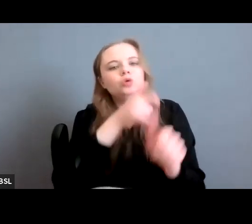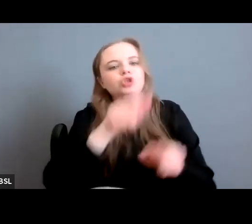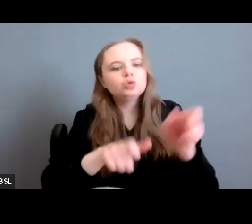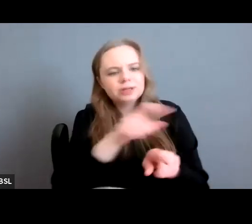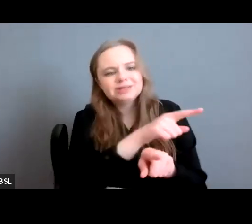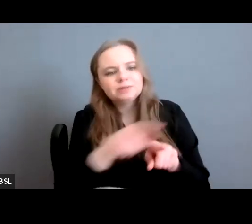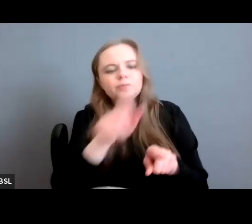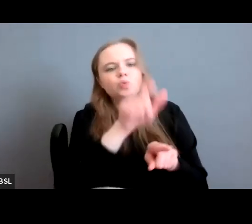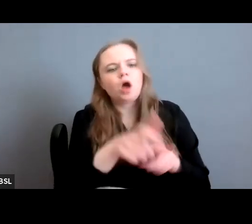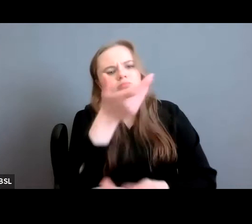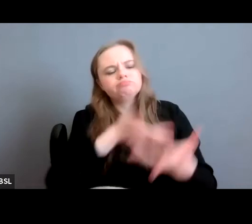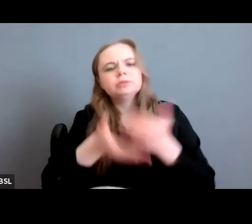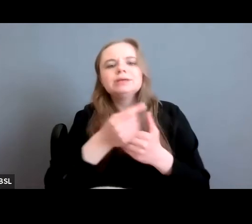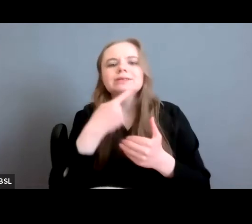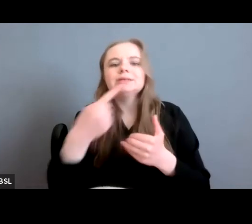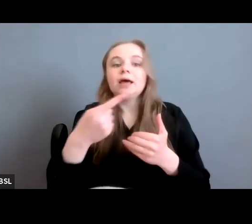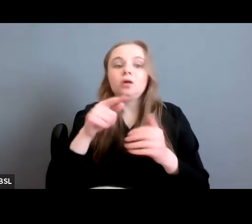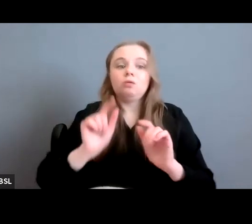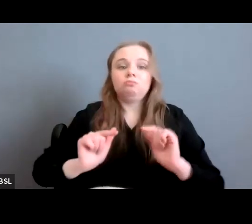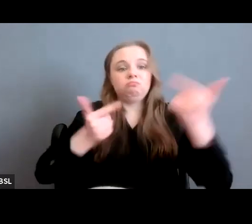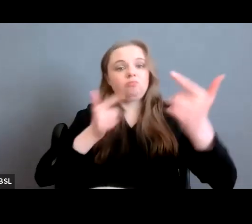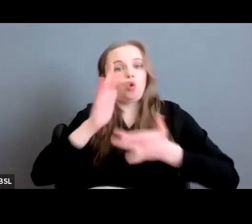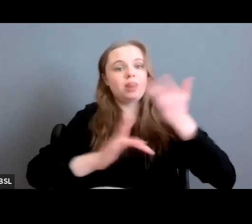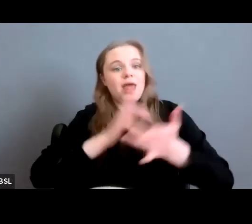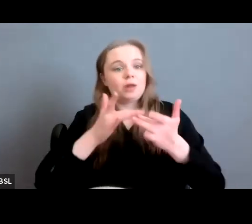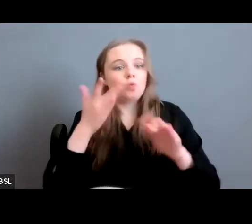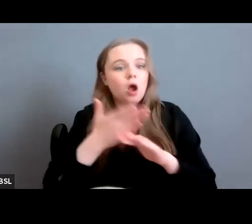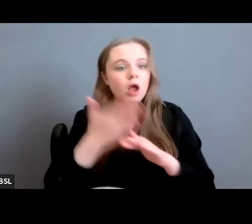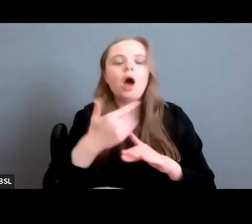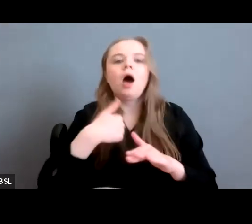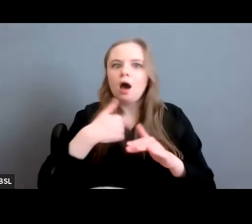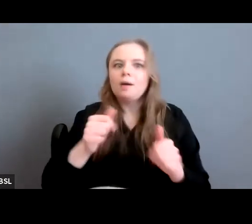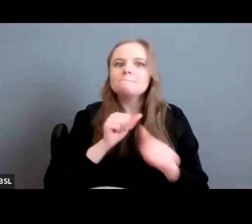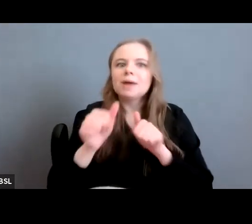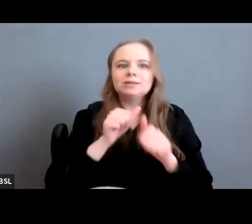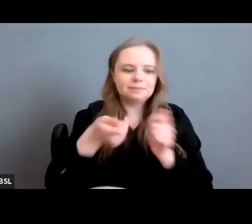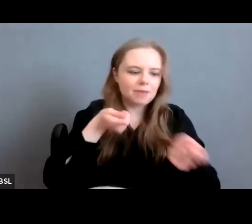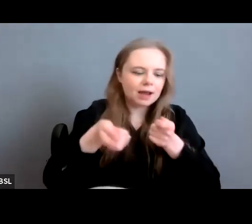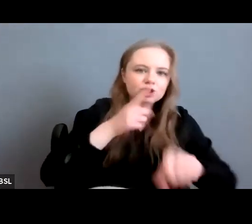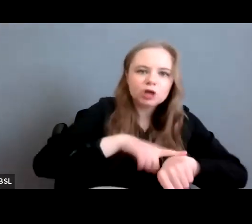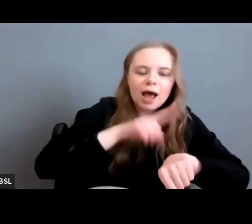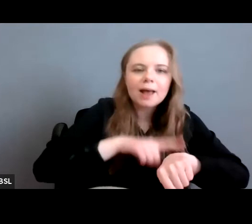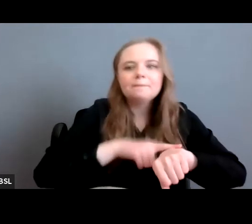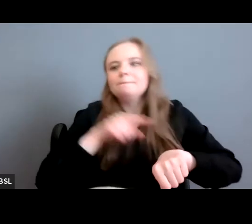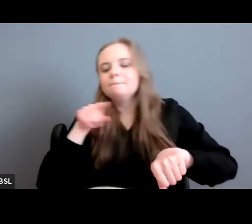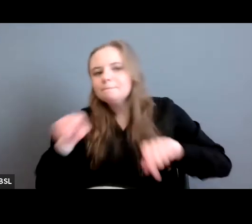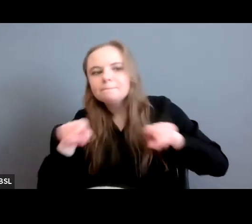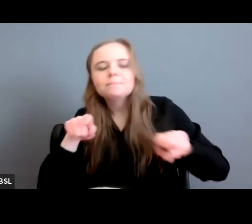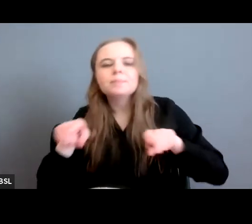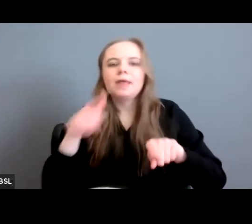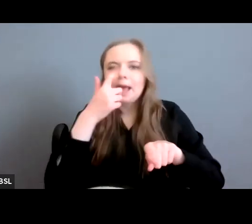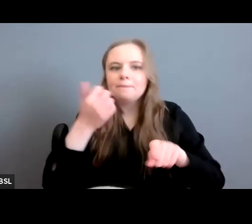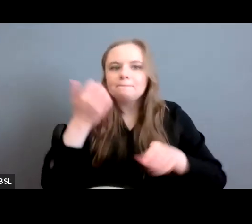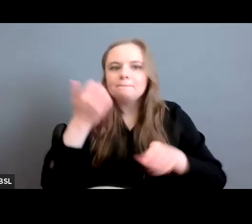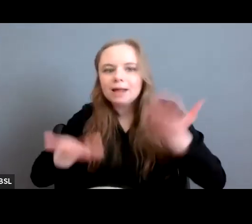to remote working, it has allowed her to be a better management of her own time and her energies, and is able to engage with work when